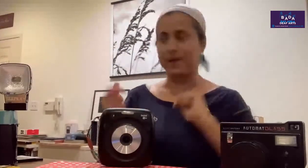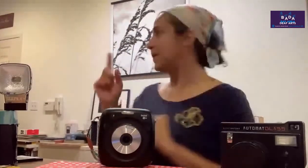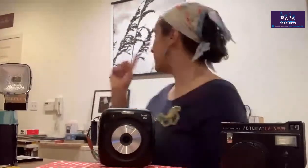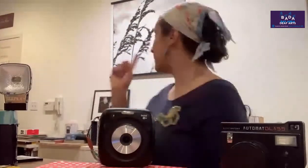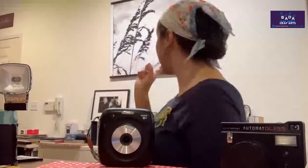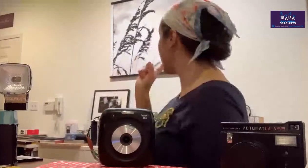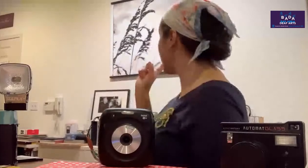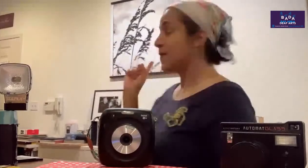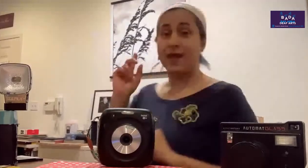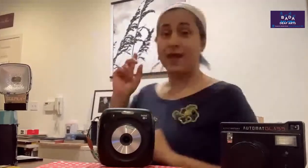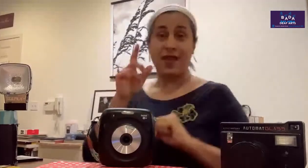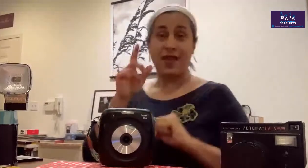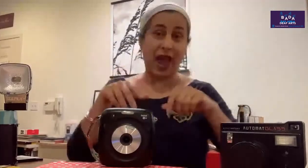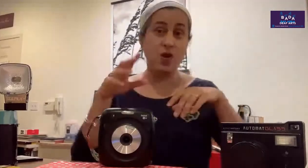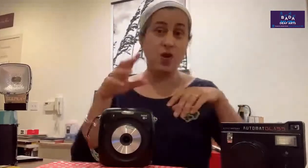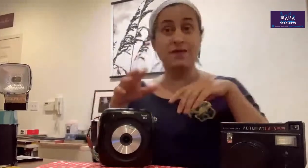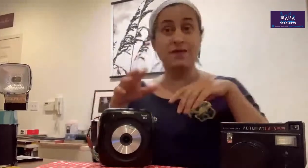to my left,